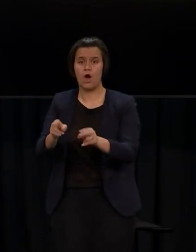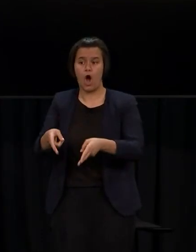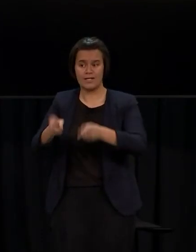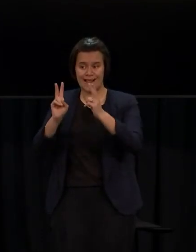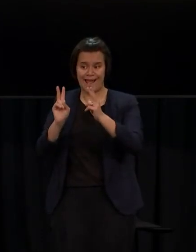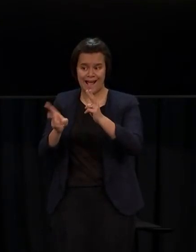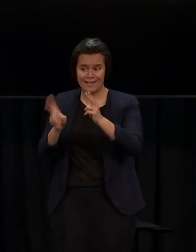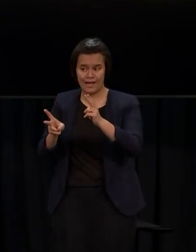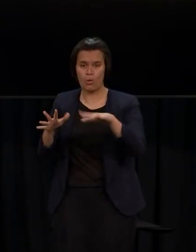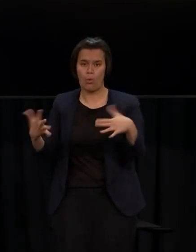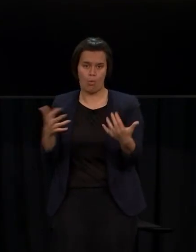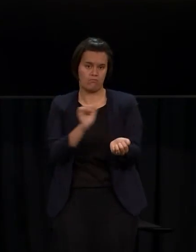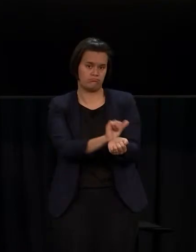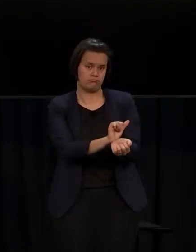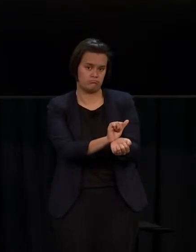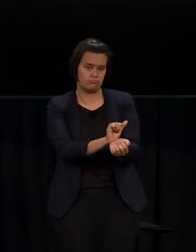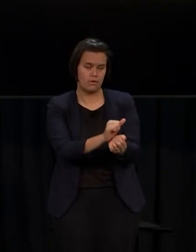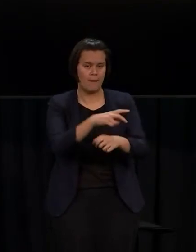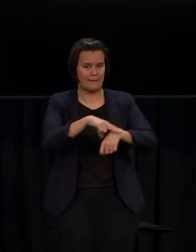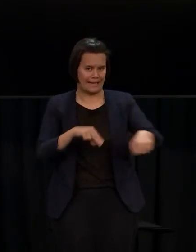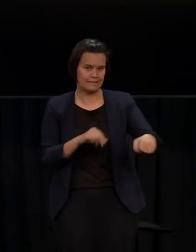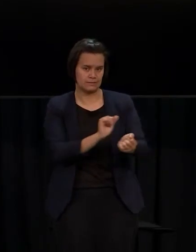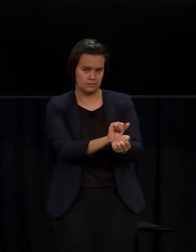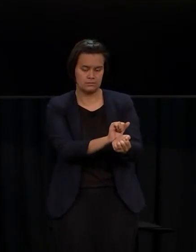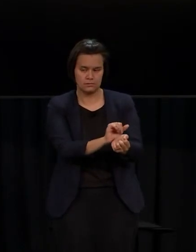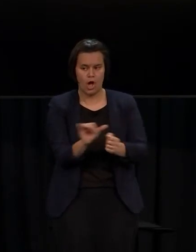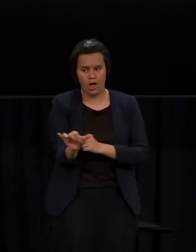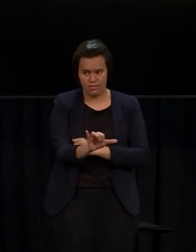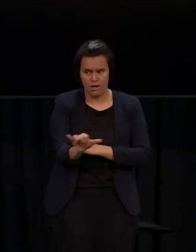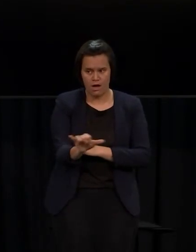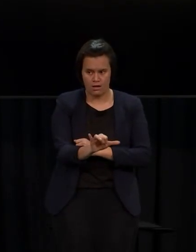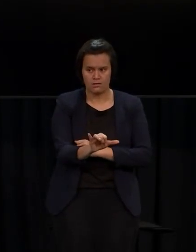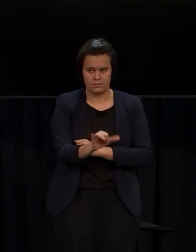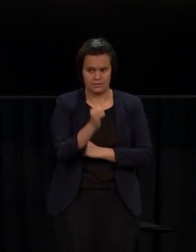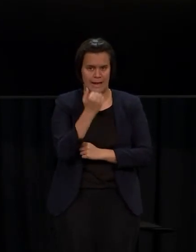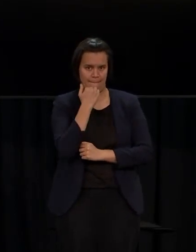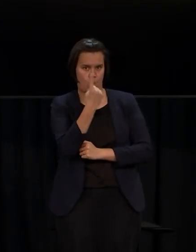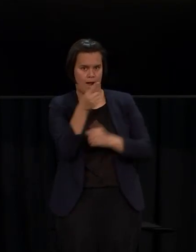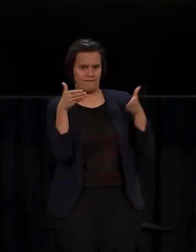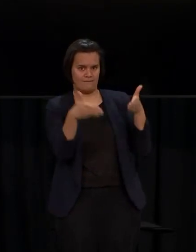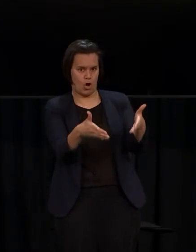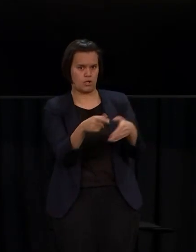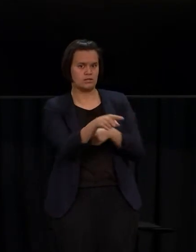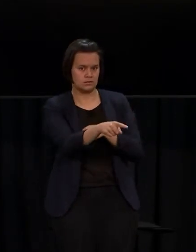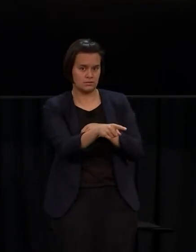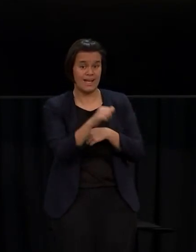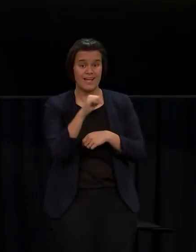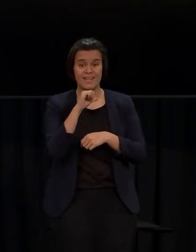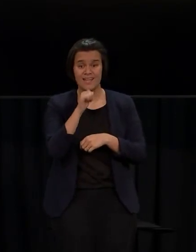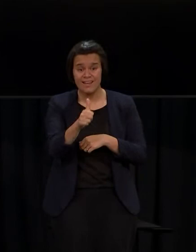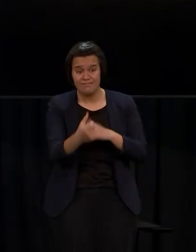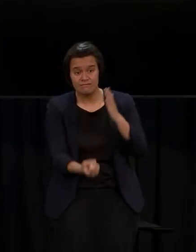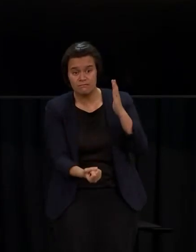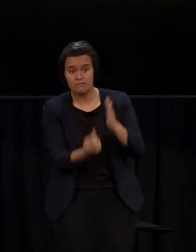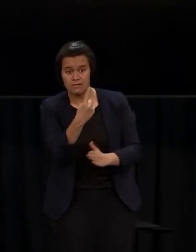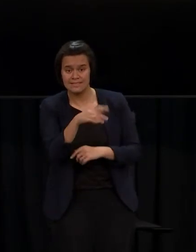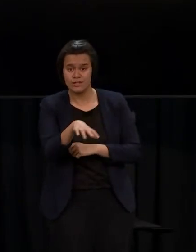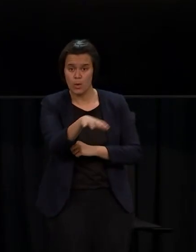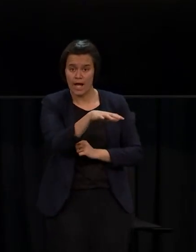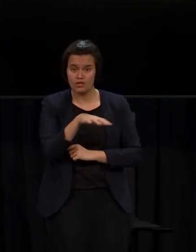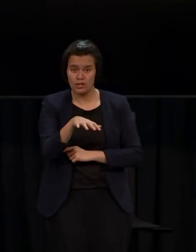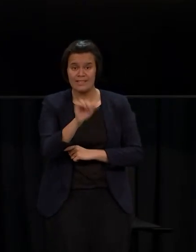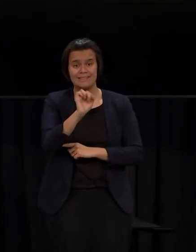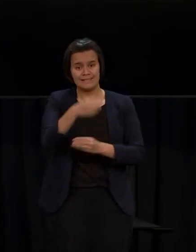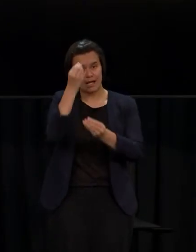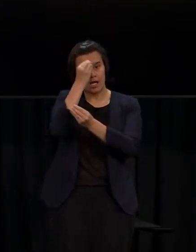first absolute focus. Of course, out of public interest, we share when we have those situations, but our job is still to locate